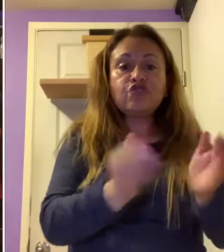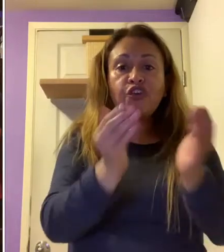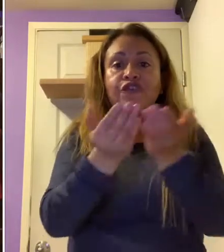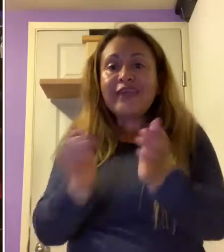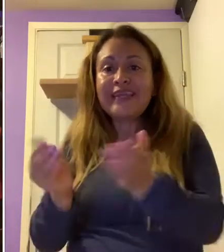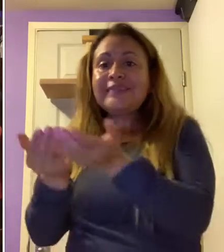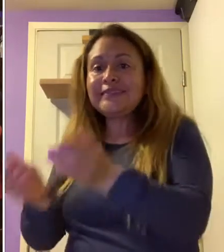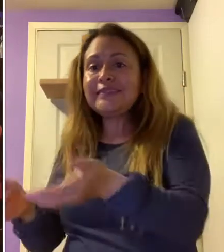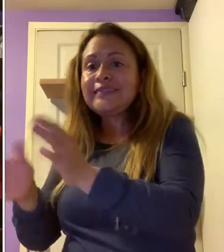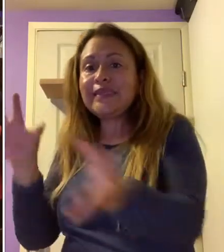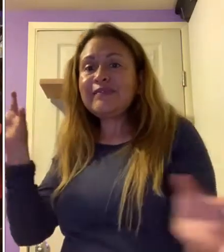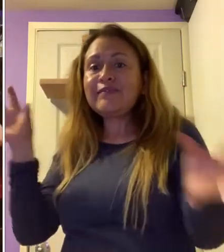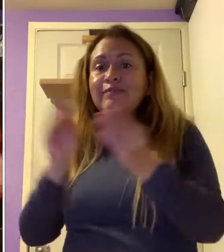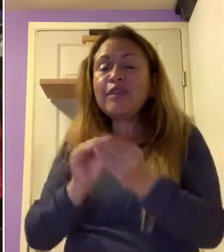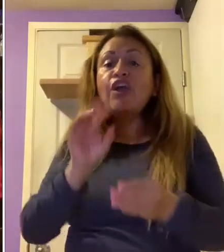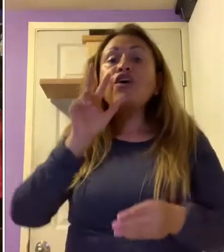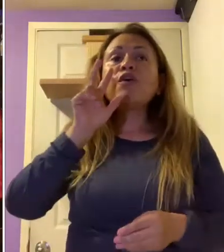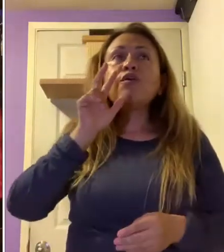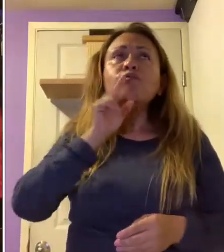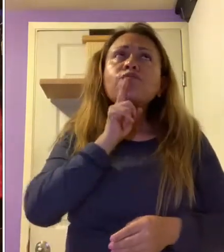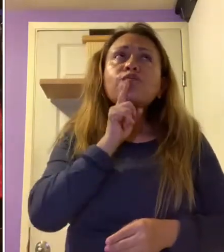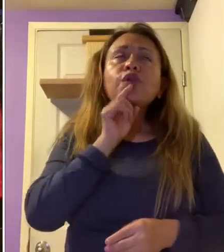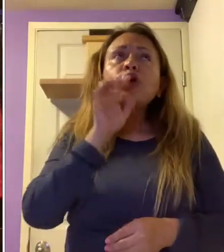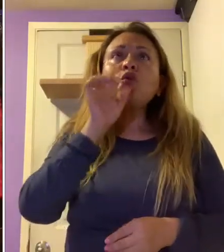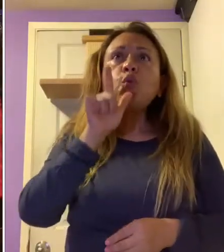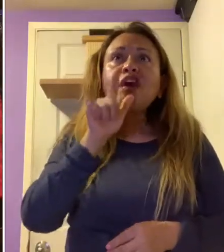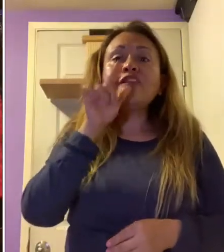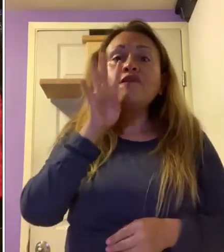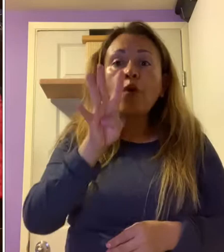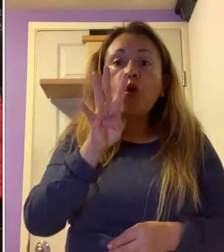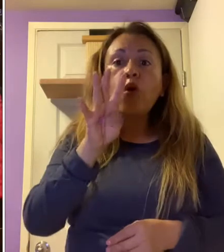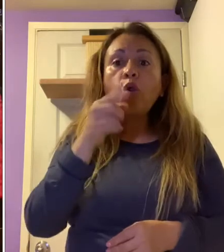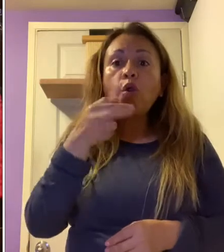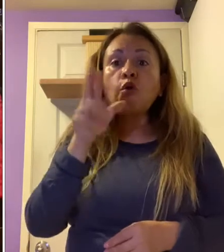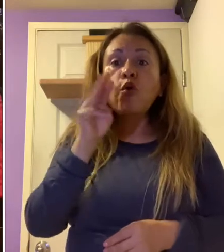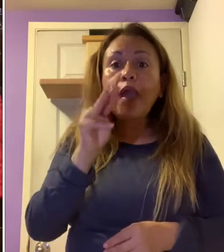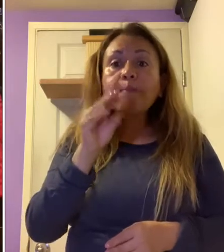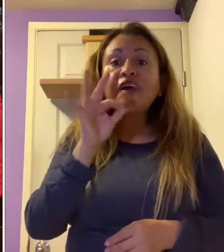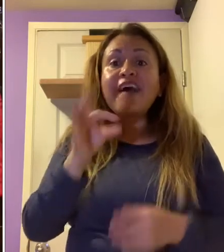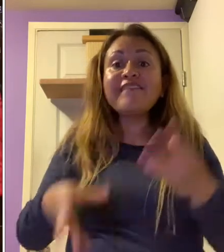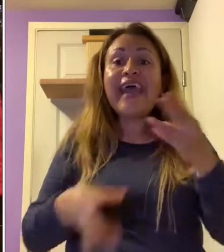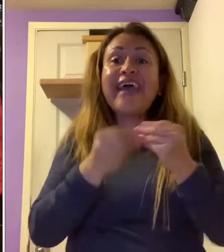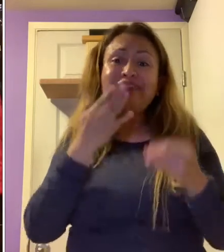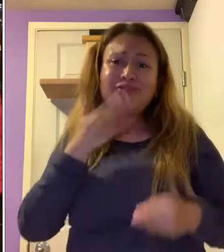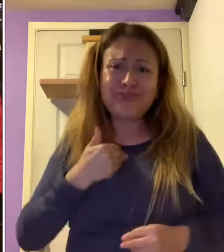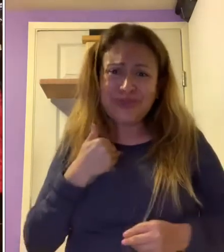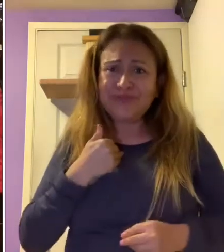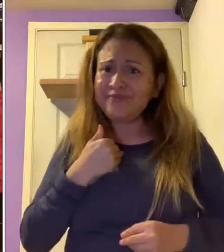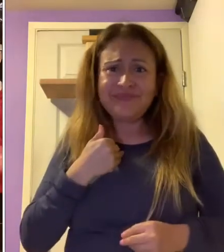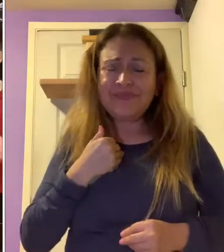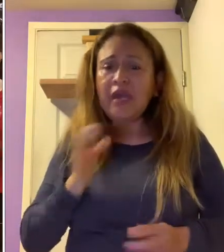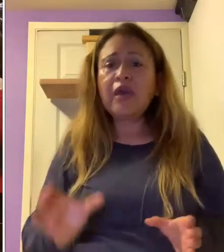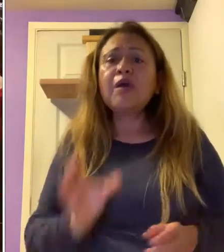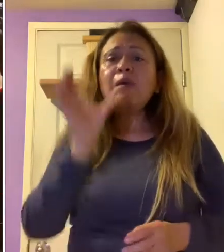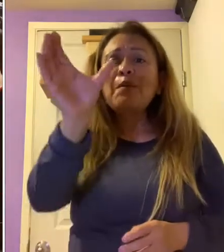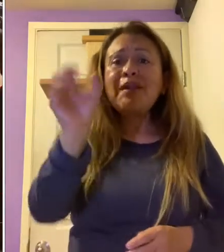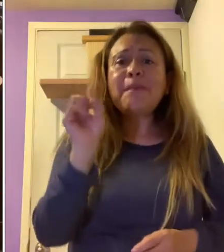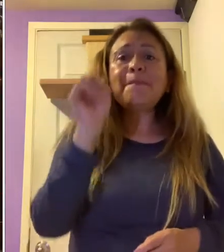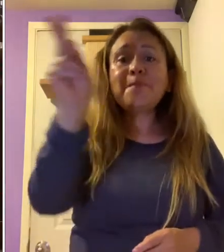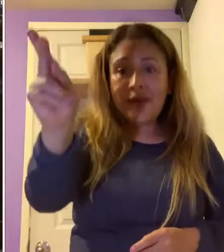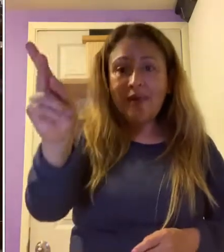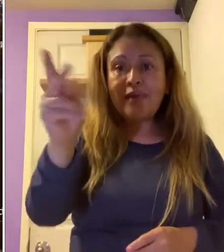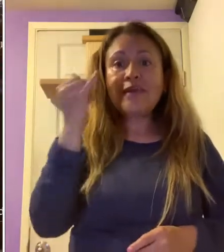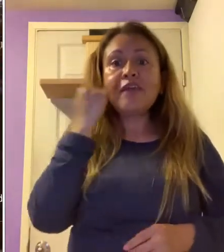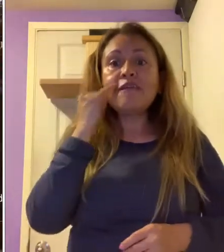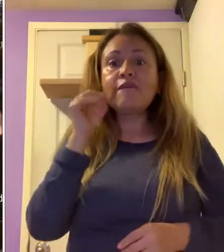6 servings in here, so we're talking 36 grams or 24 grams of total added sugar here, which is completely unnecessary. So I would